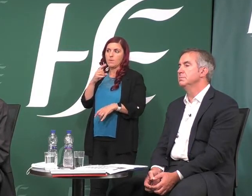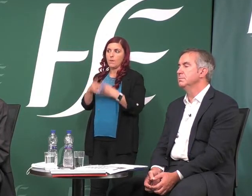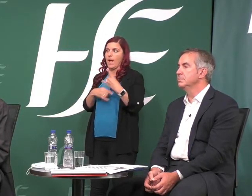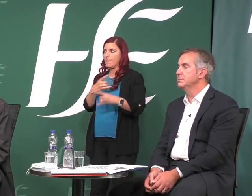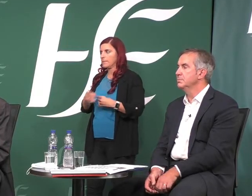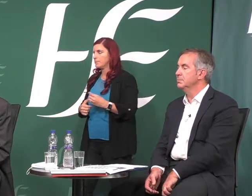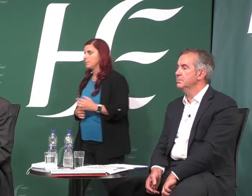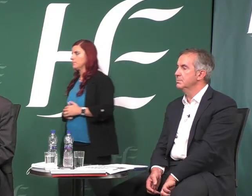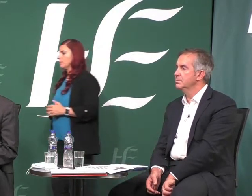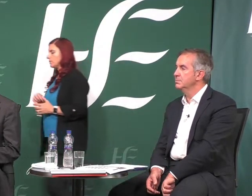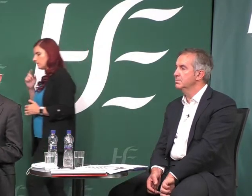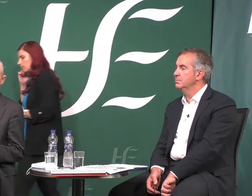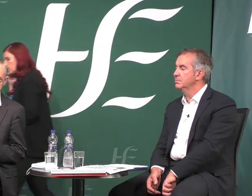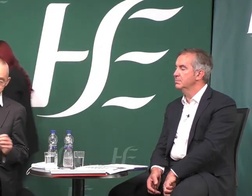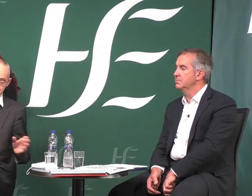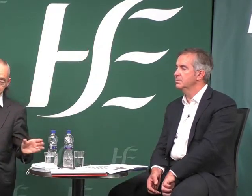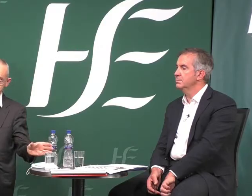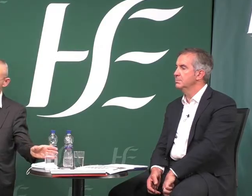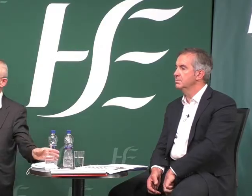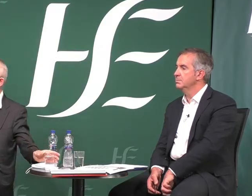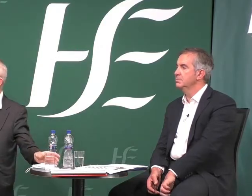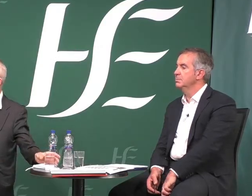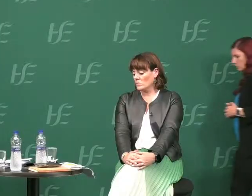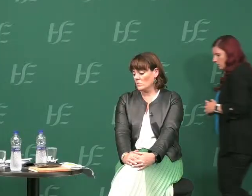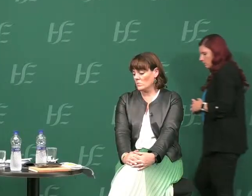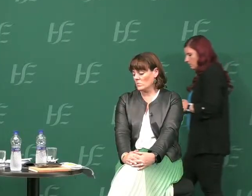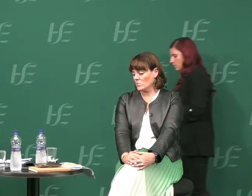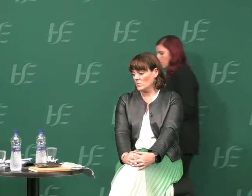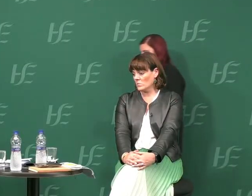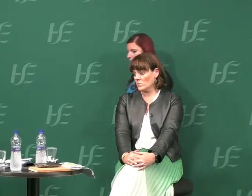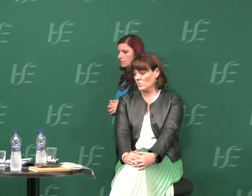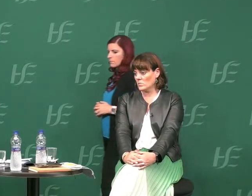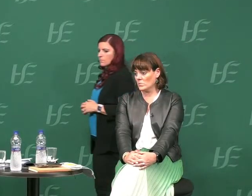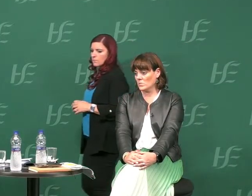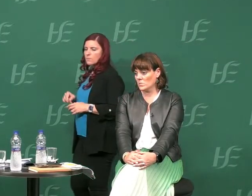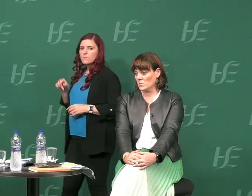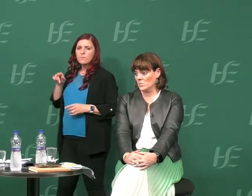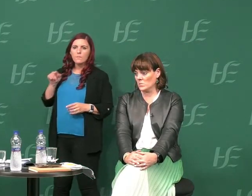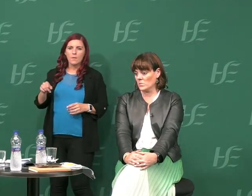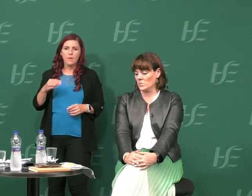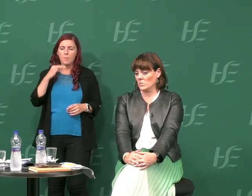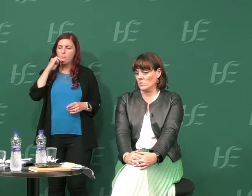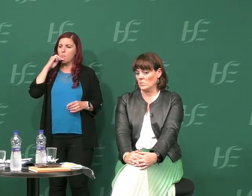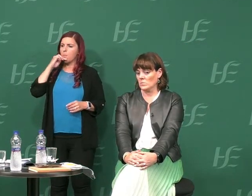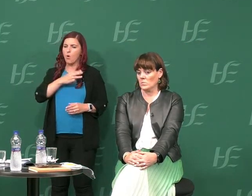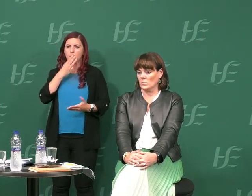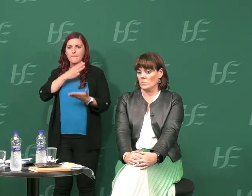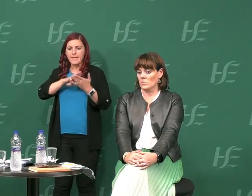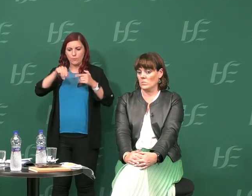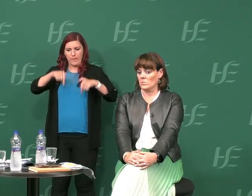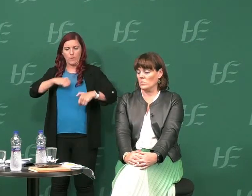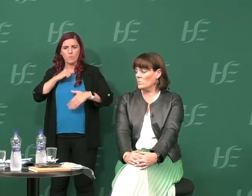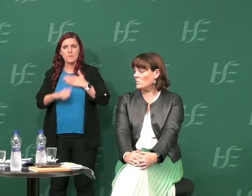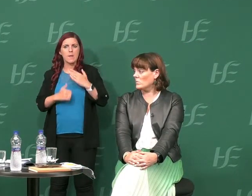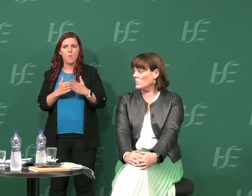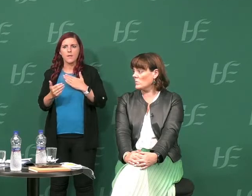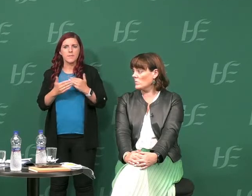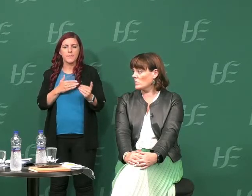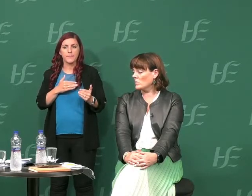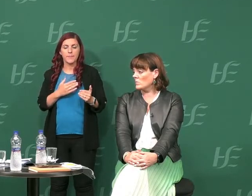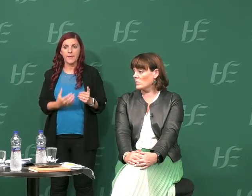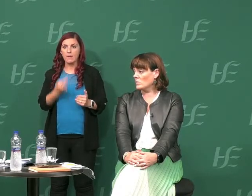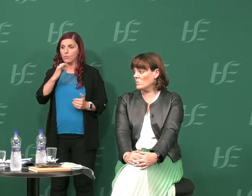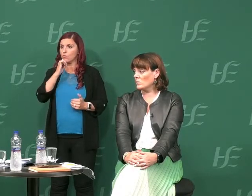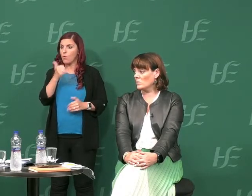I'll just do the first part of the question because I think it came through strong in Martin's presentation. A key message from us today is, first of all, if you're